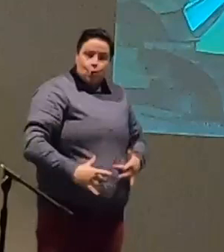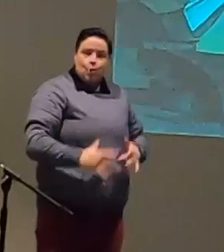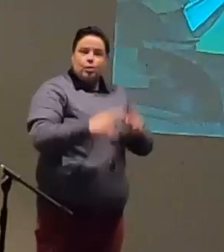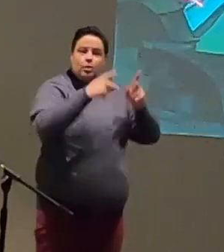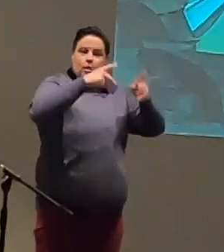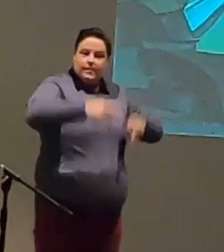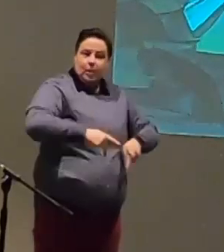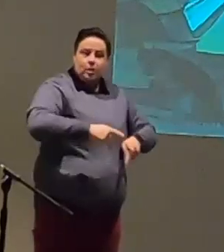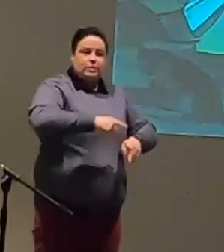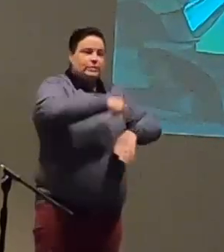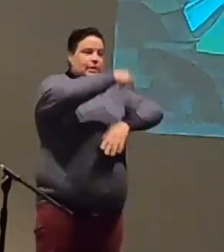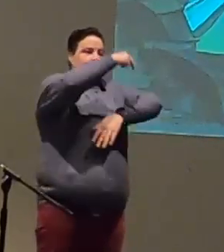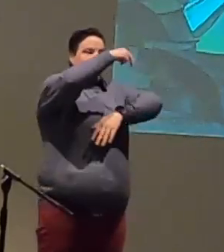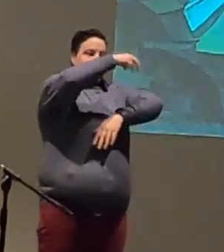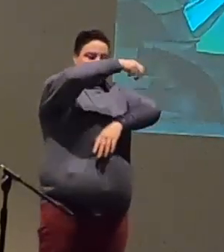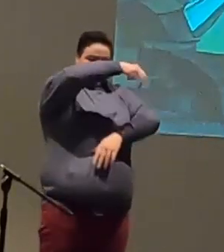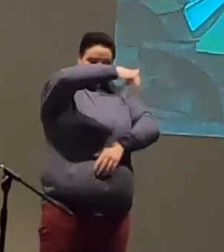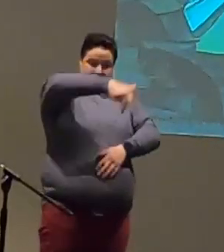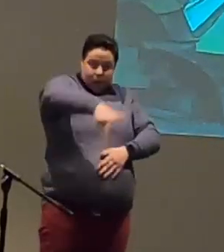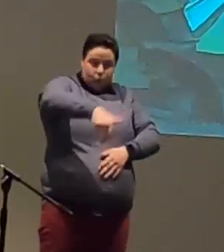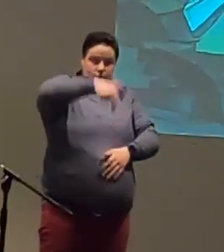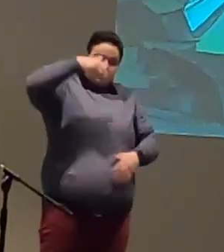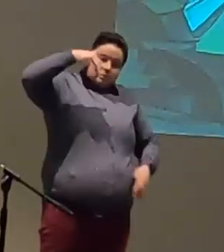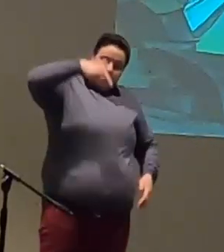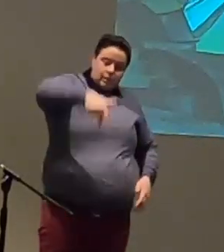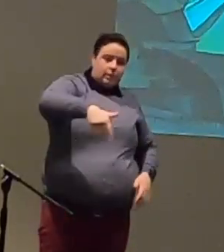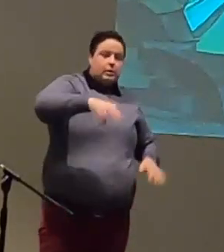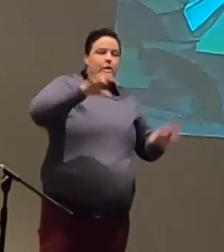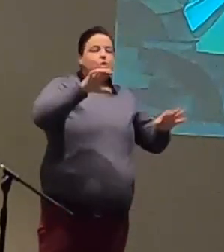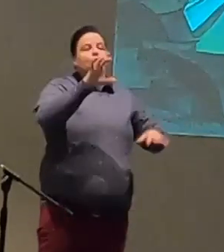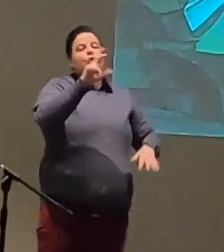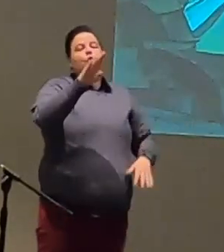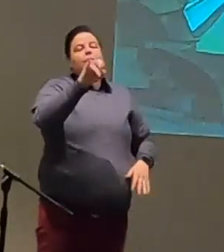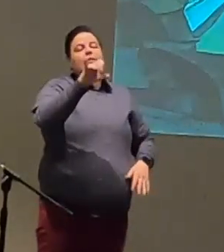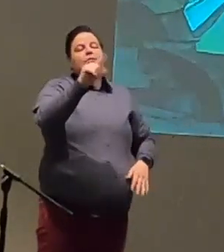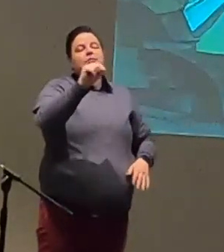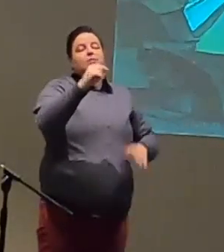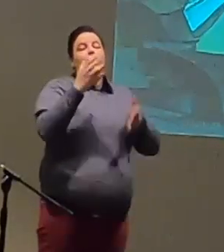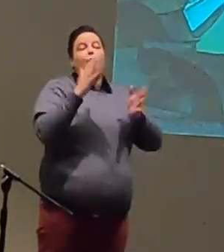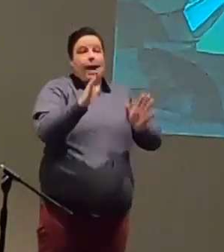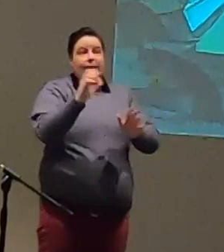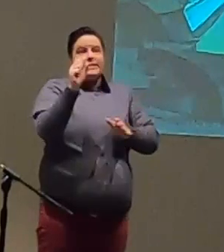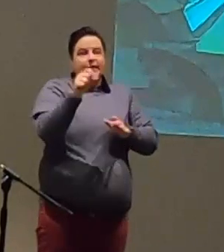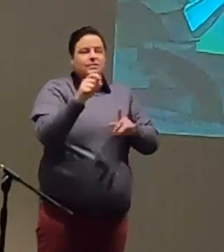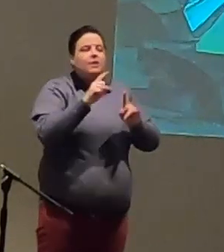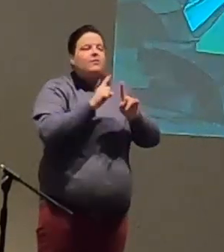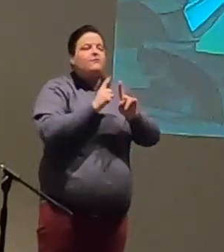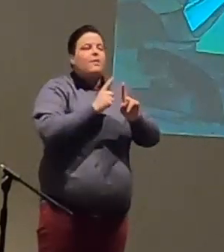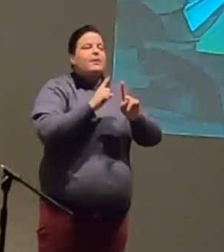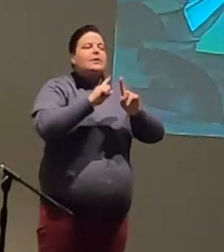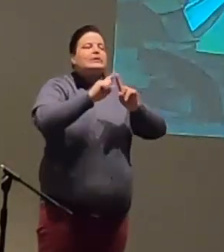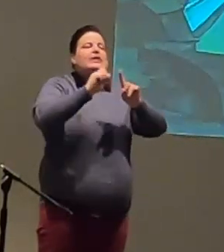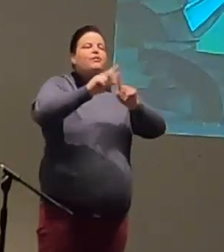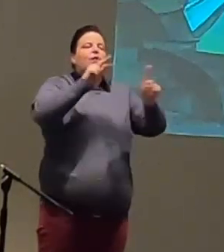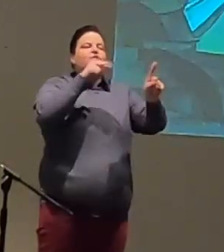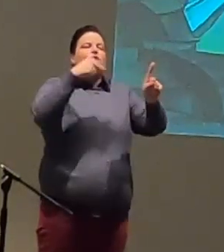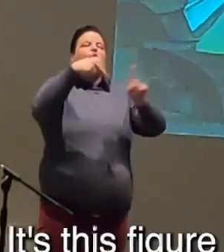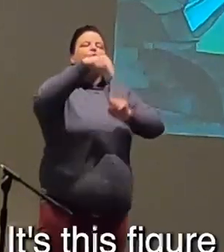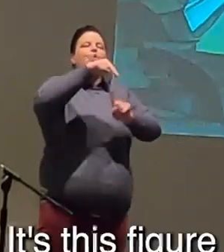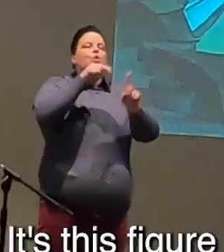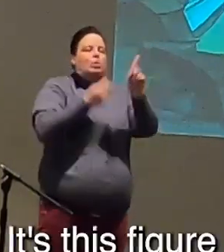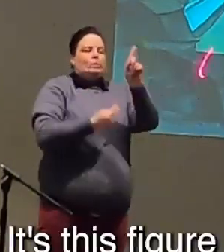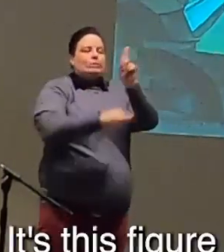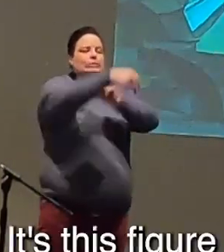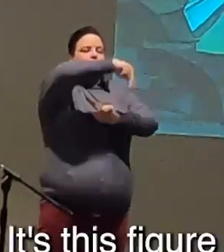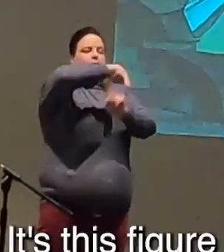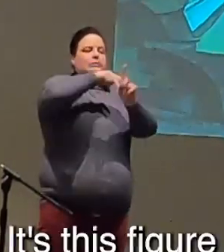figure, coming down a staircase, although it's done in a cubist form, and it's from very many different views. So it's